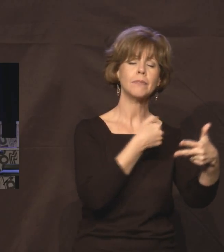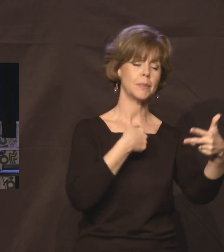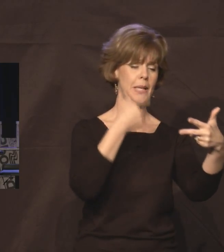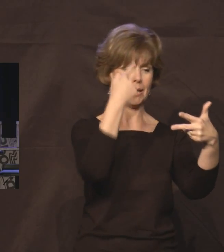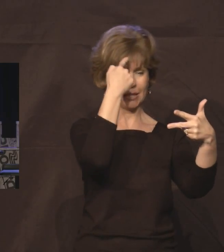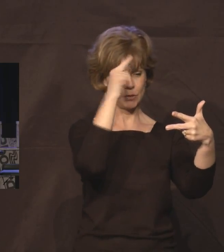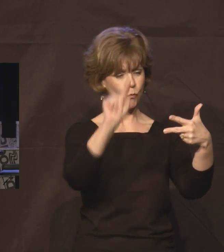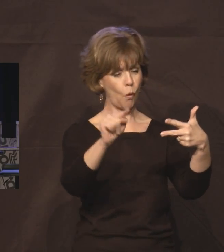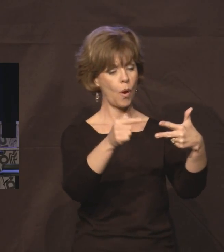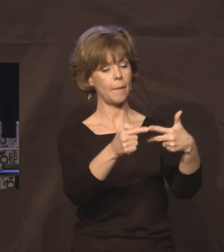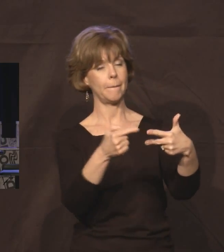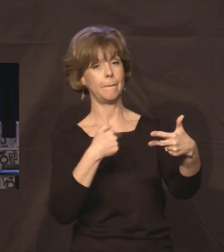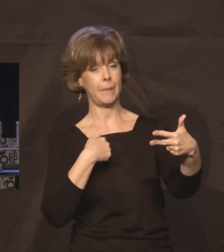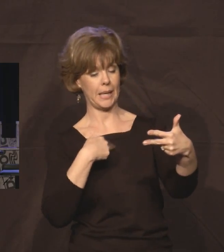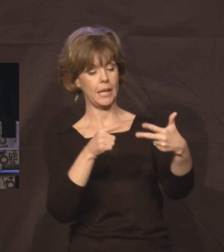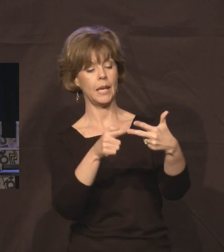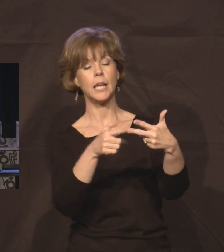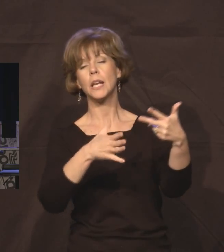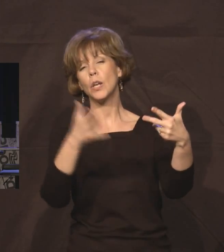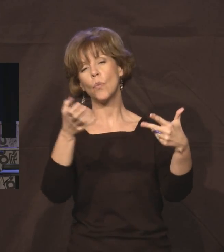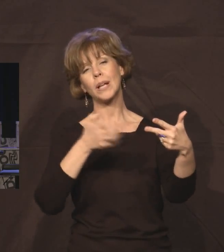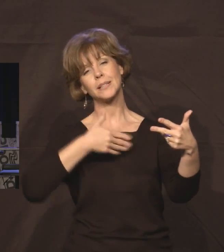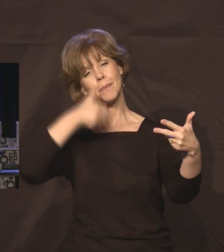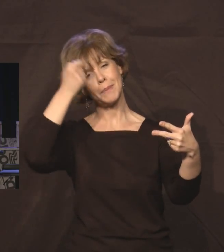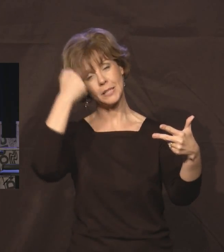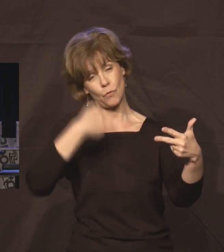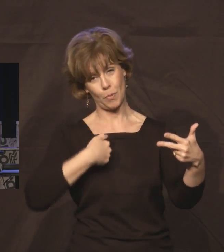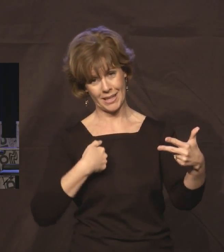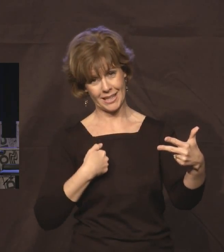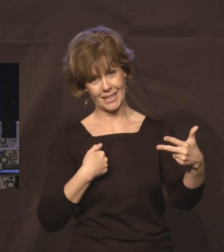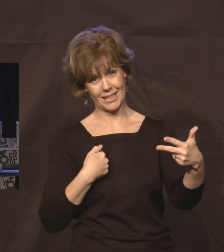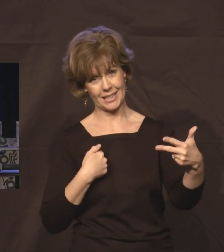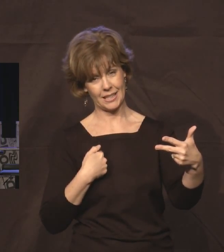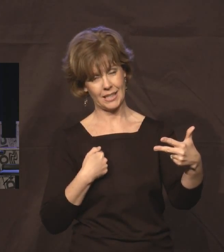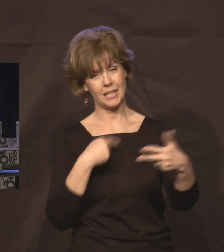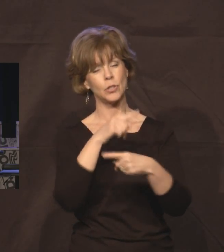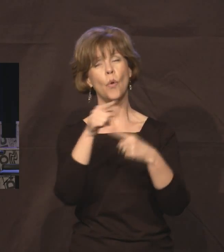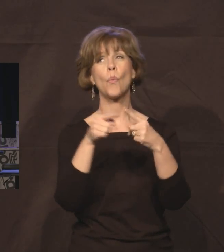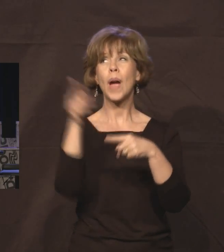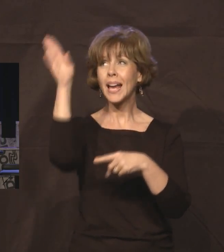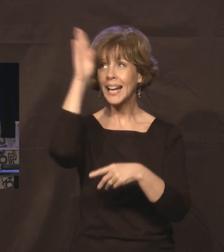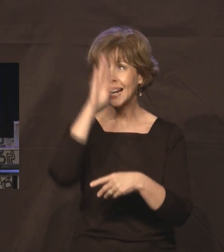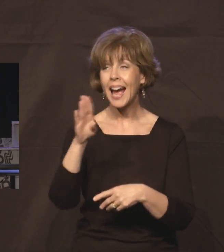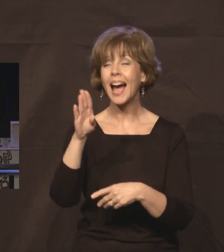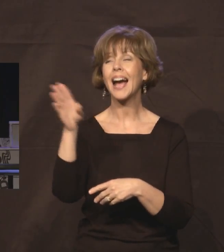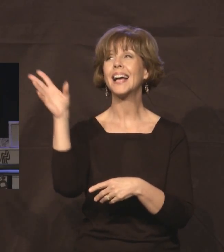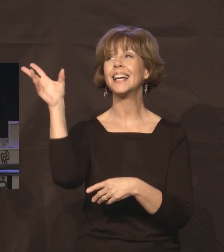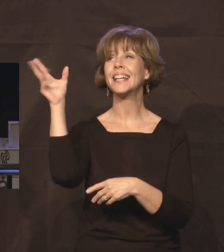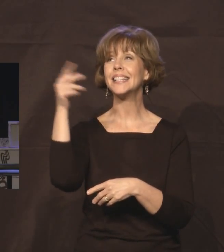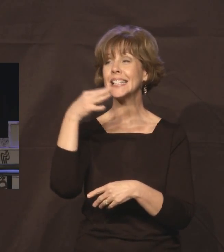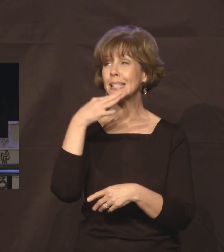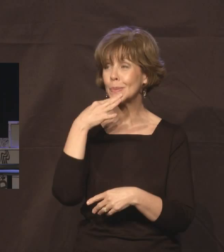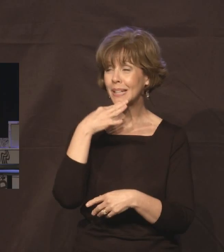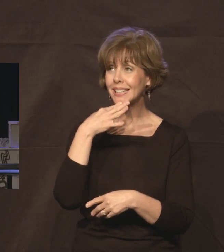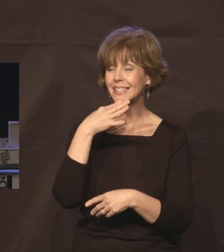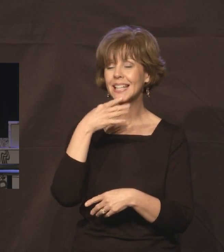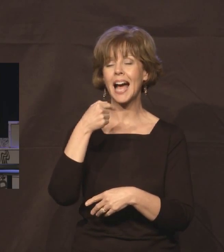me, he wants the best for me. See, when he speaks, I listen because of those three